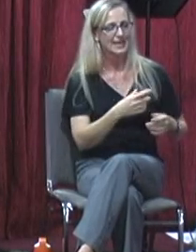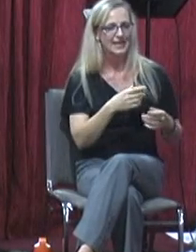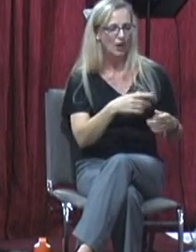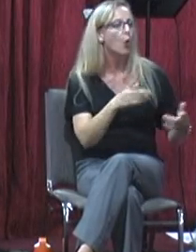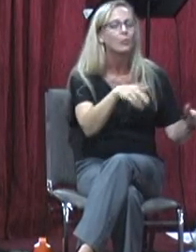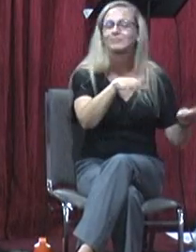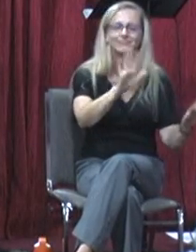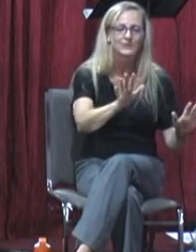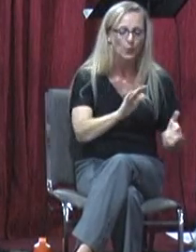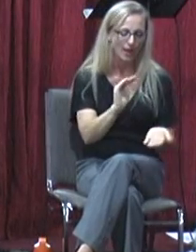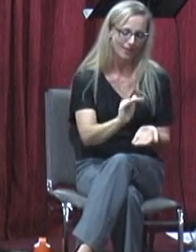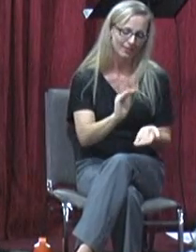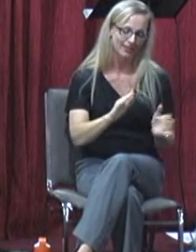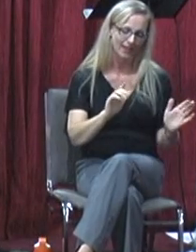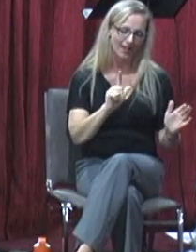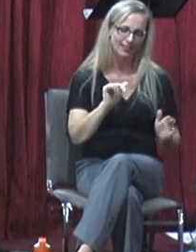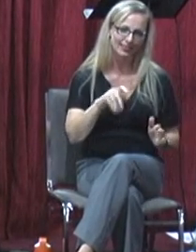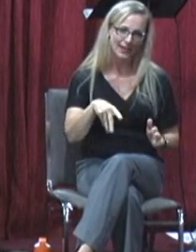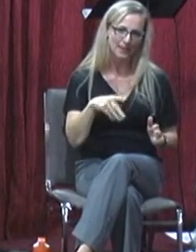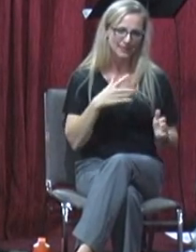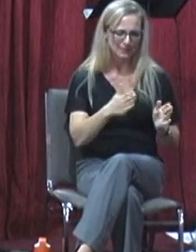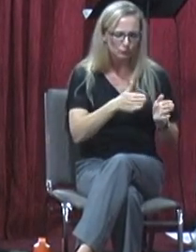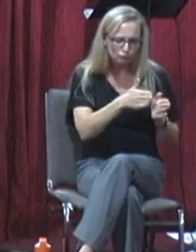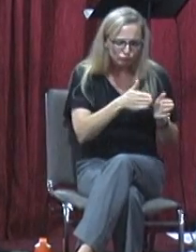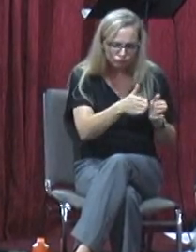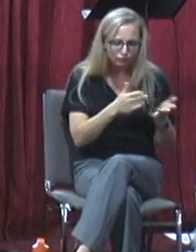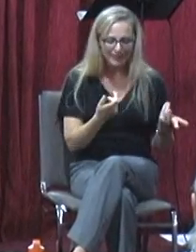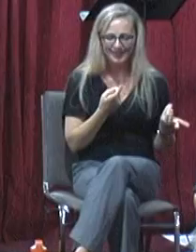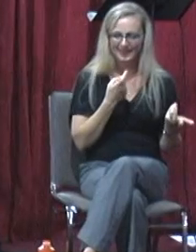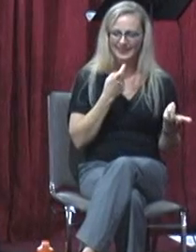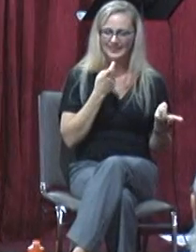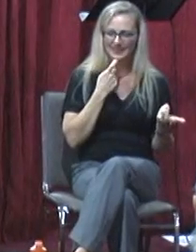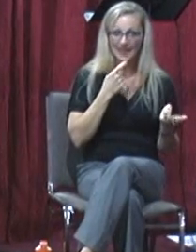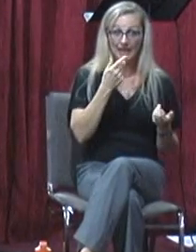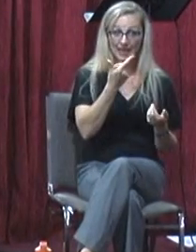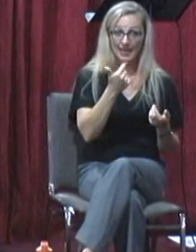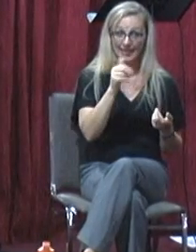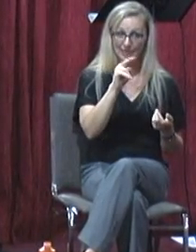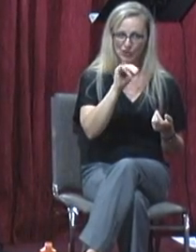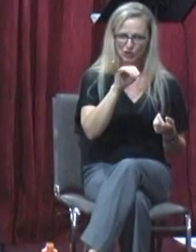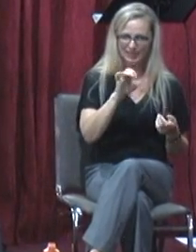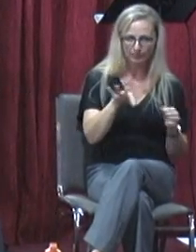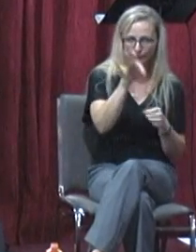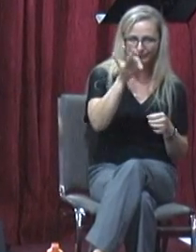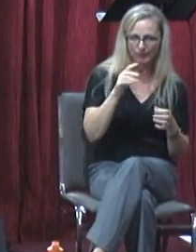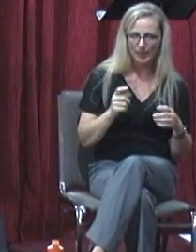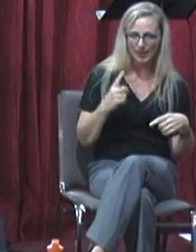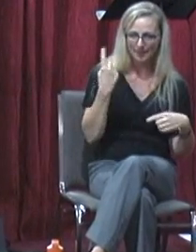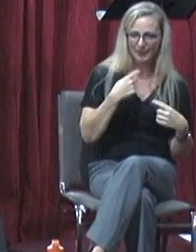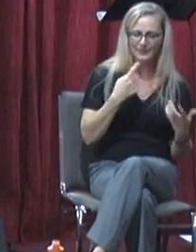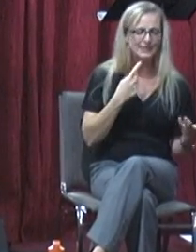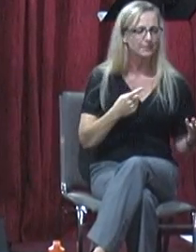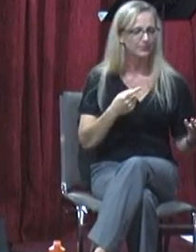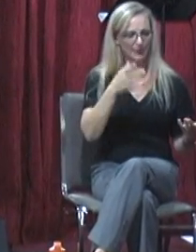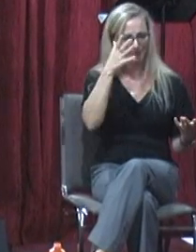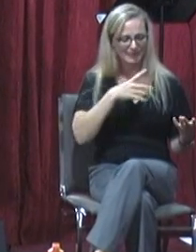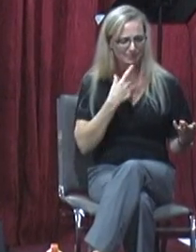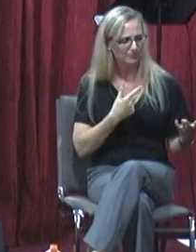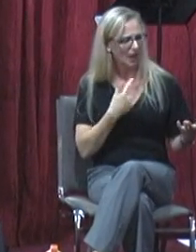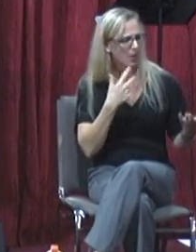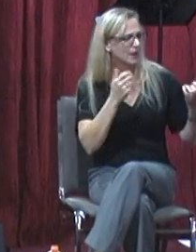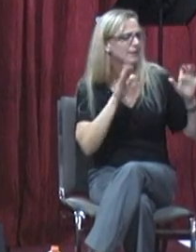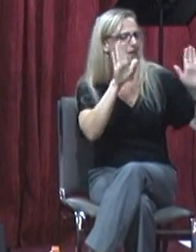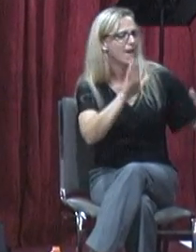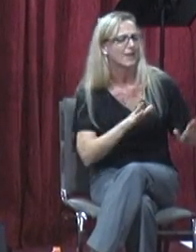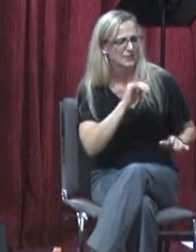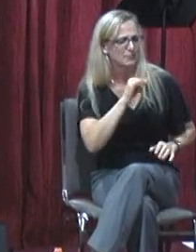genie appeared. I'll grant you your fondest wish, the genie said. The man thought for a moment, then said, I want a spectacular job, a